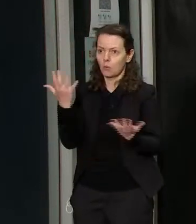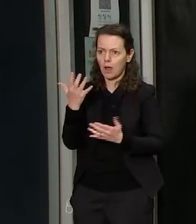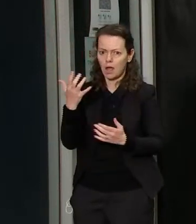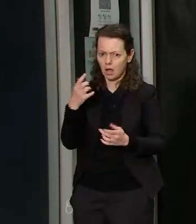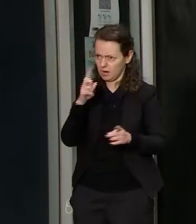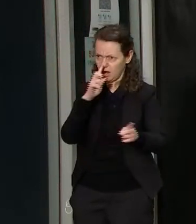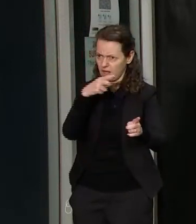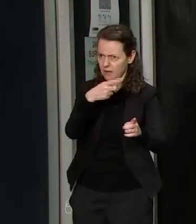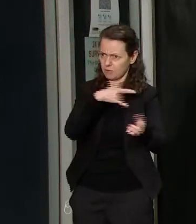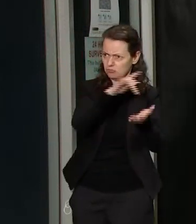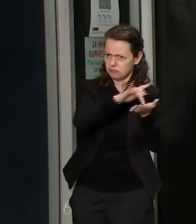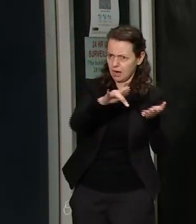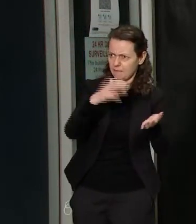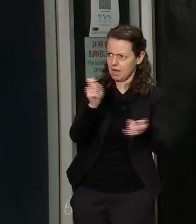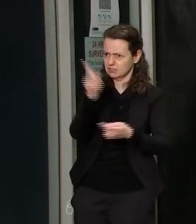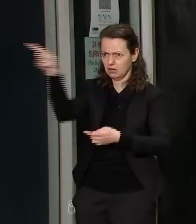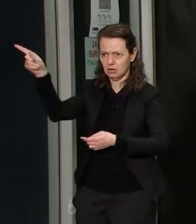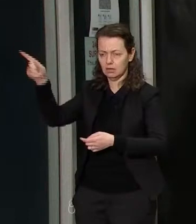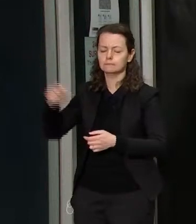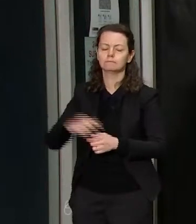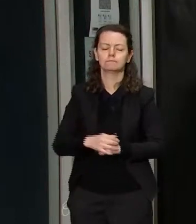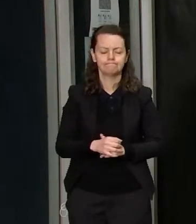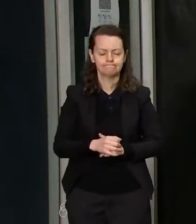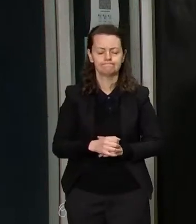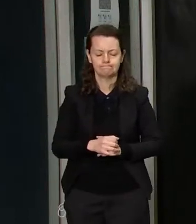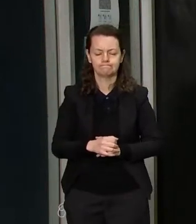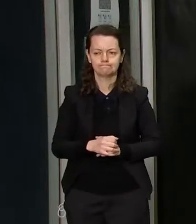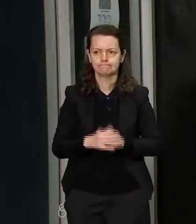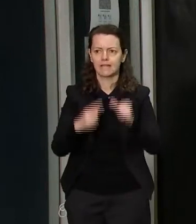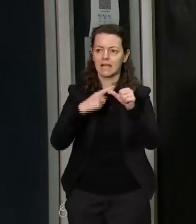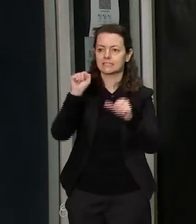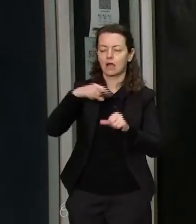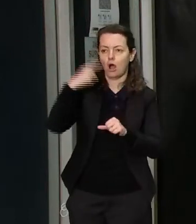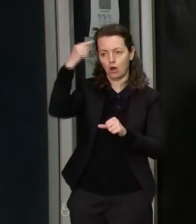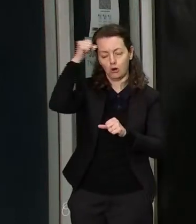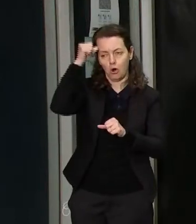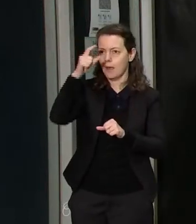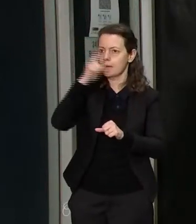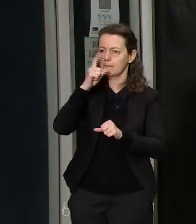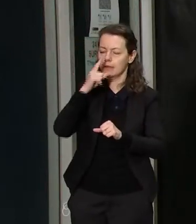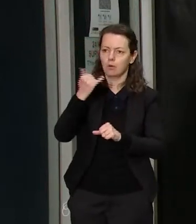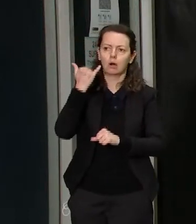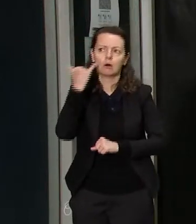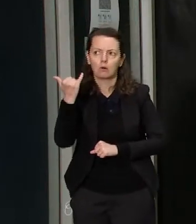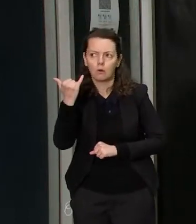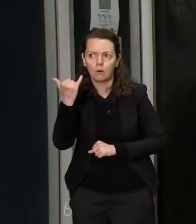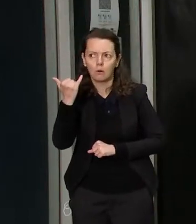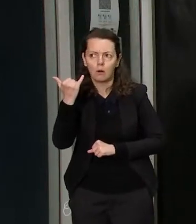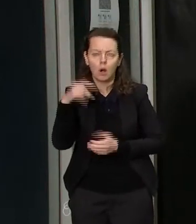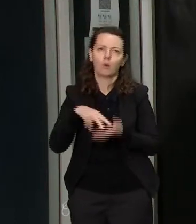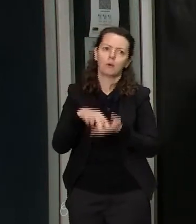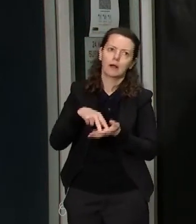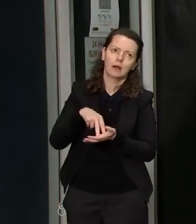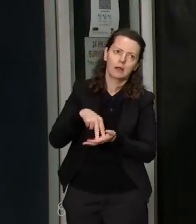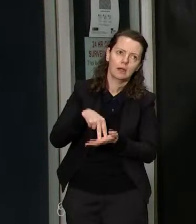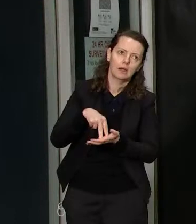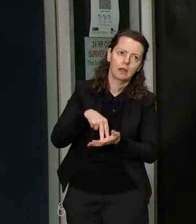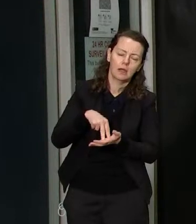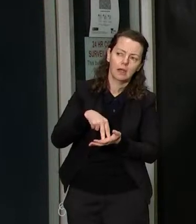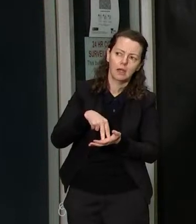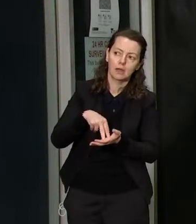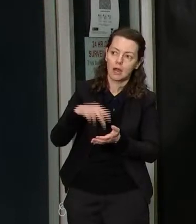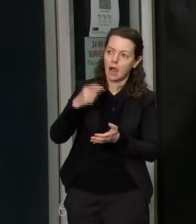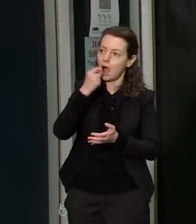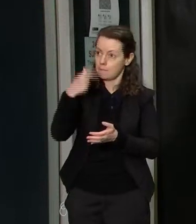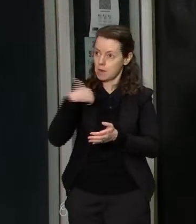perseverance in terms of booking for a vaccine, getting vaccinated, and then booking for your second dose. We are trying to make it as easy